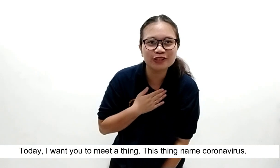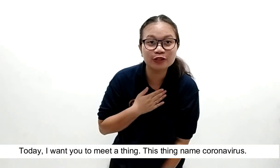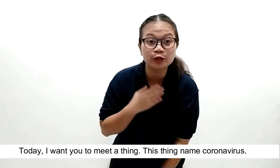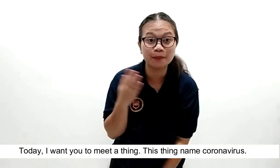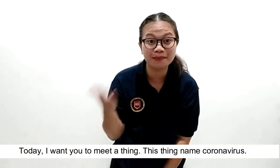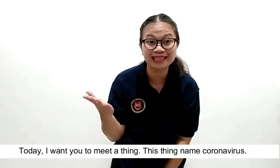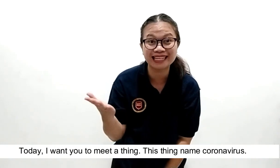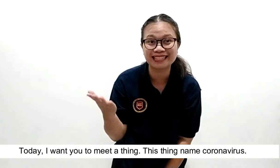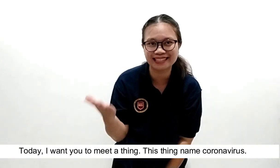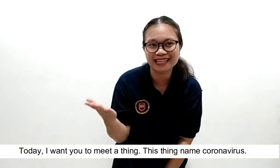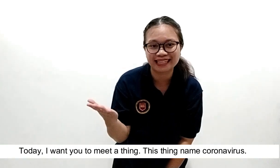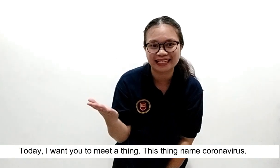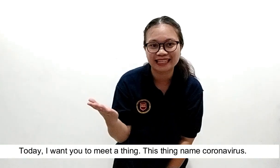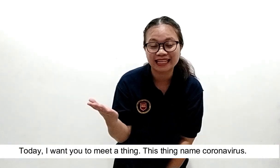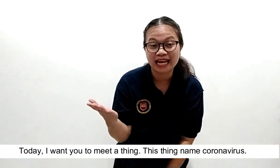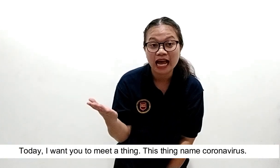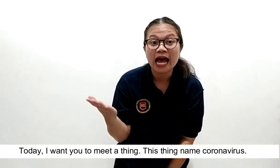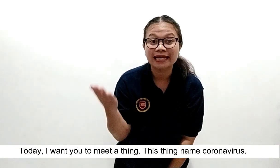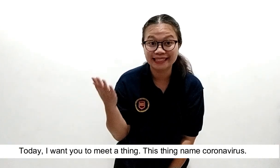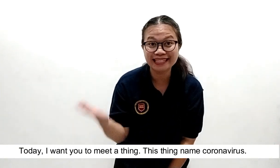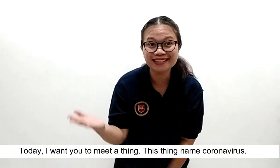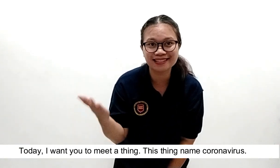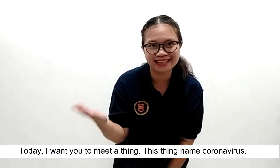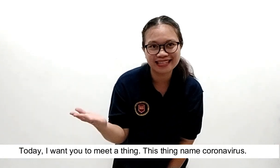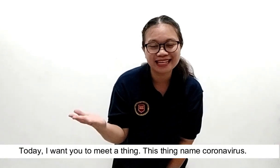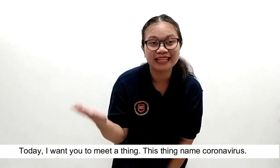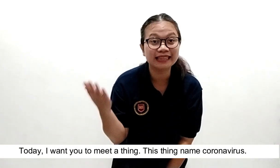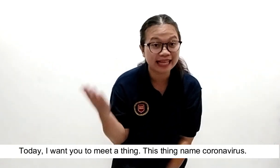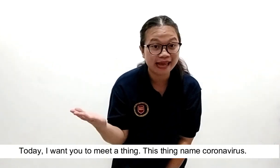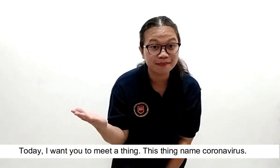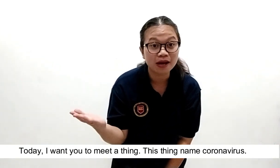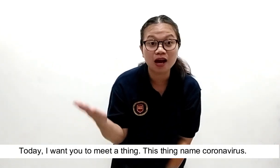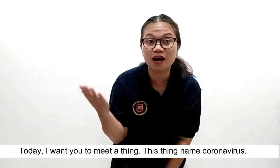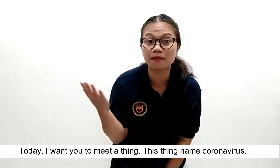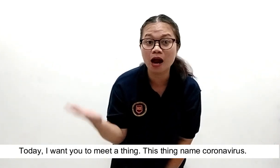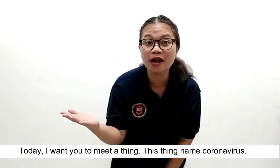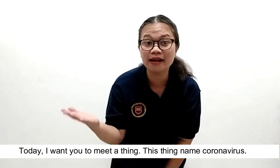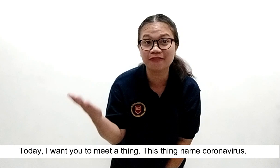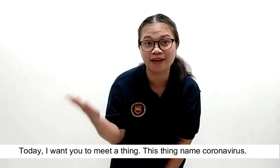you to meet a thing this thing name coronavirus